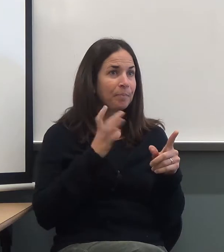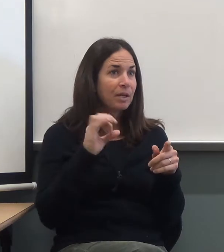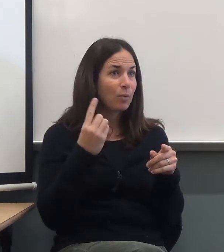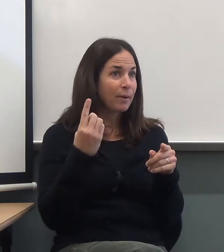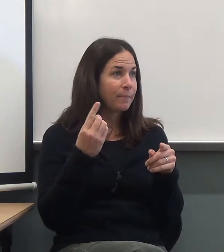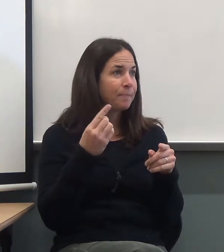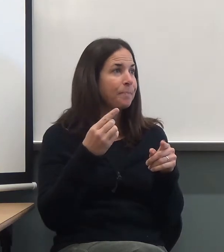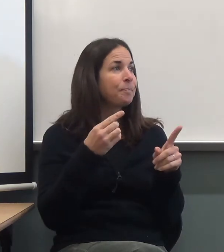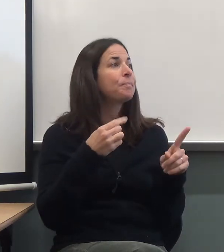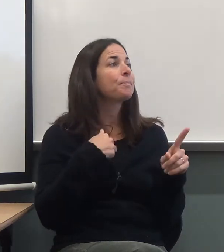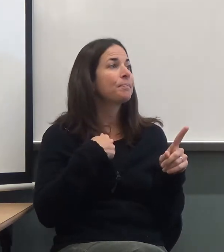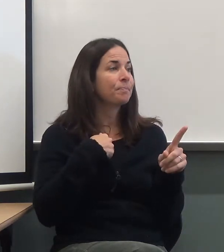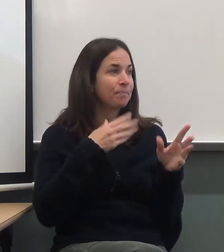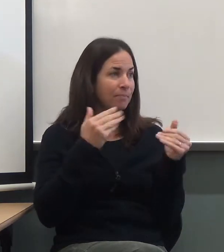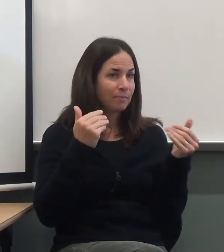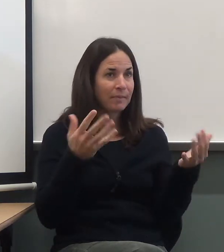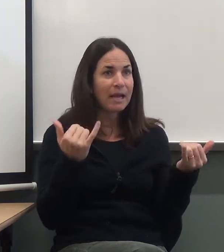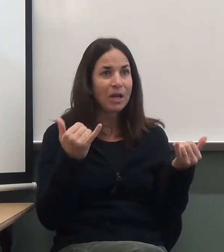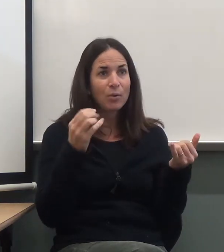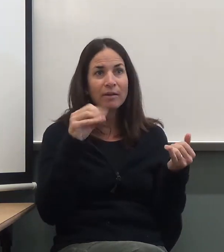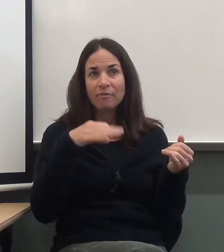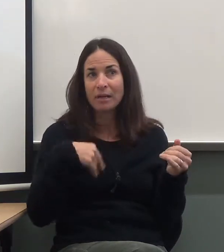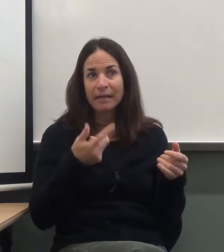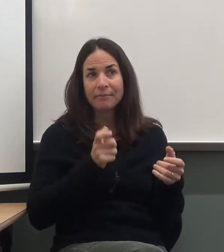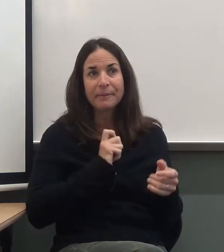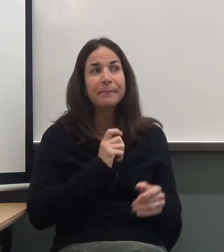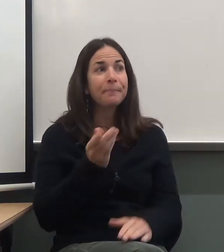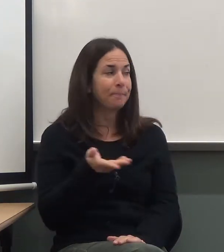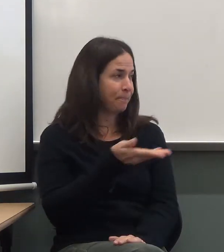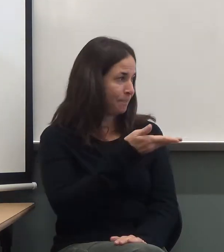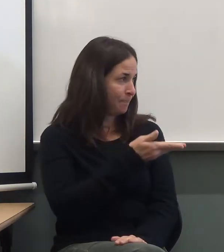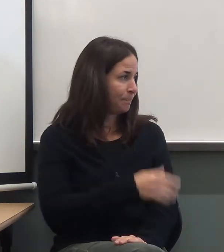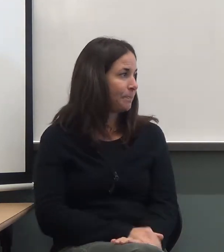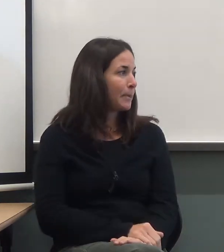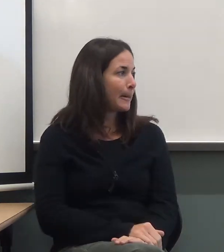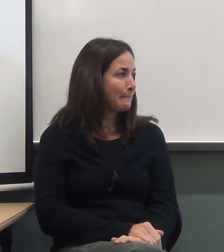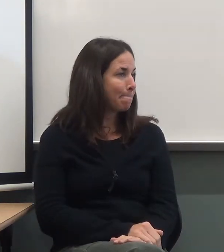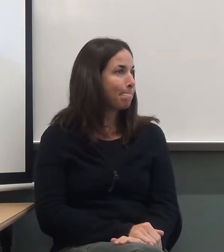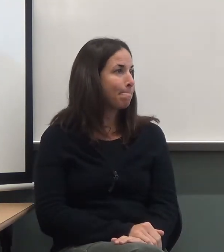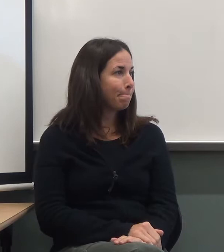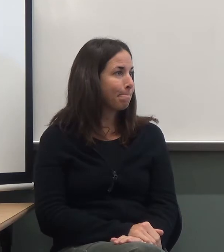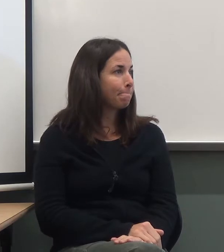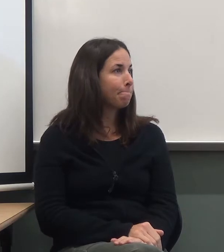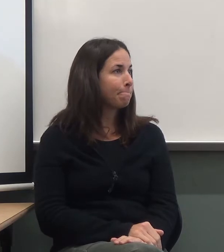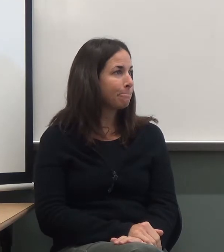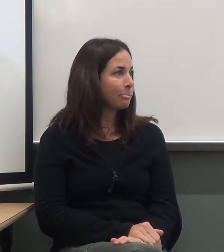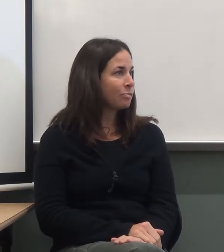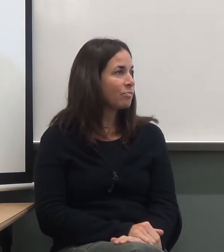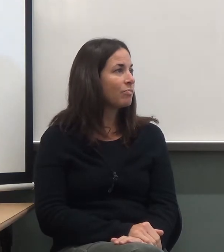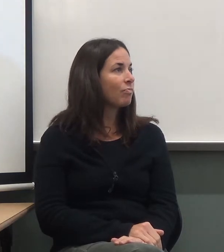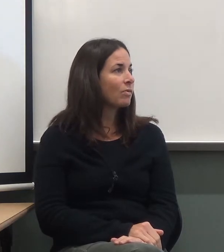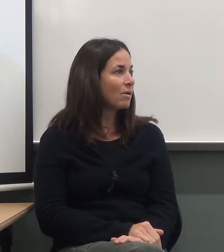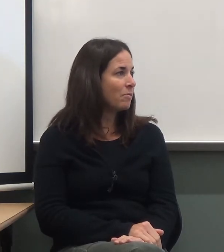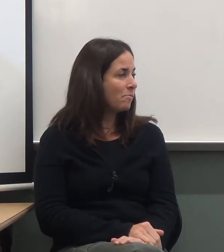Go ahead and do that now, please. Bring that forward. It'd be appreciated. Let's see where the other ones are. Just go ahead and place it like